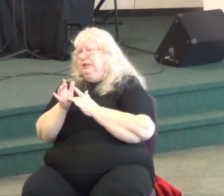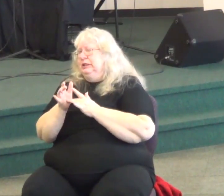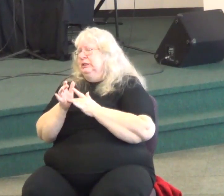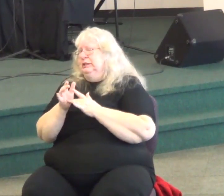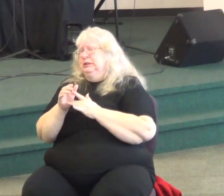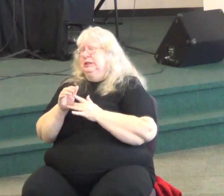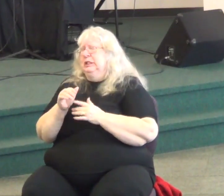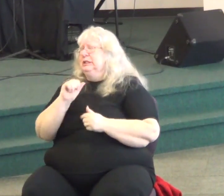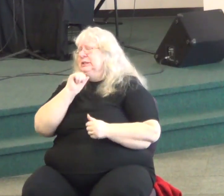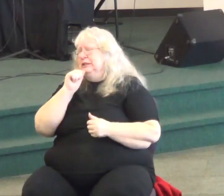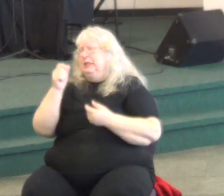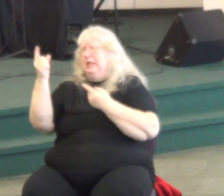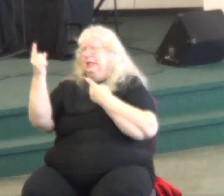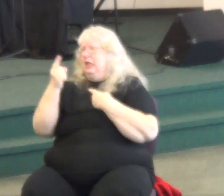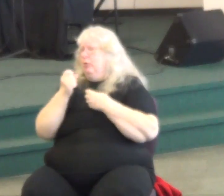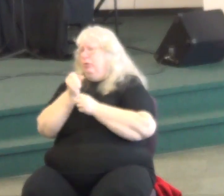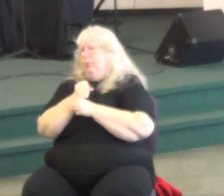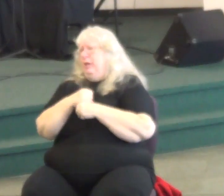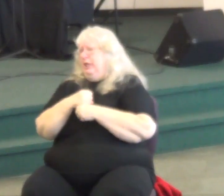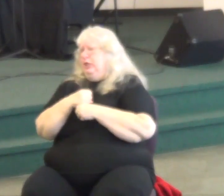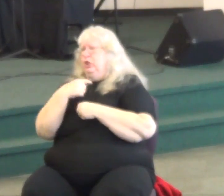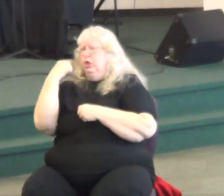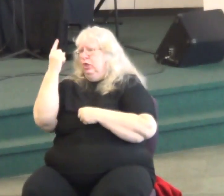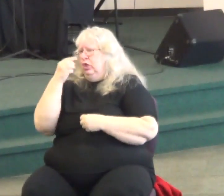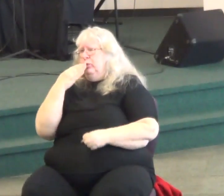an idiot. I came to make you look like a king.